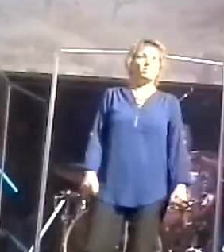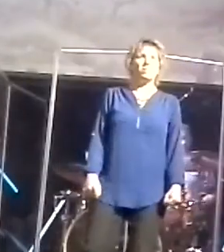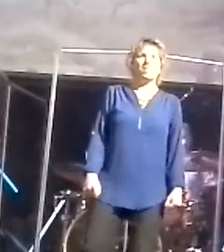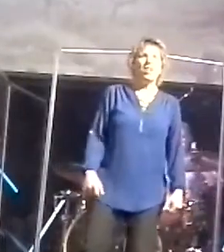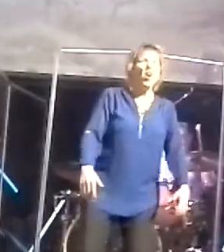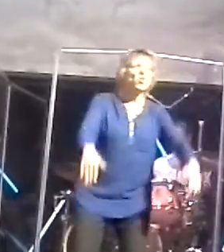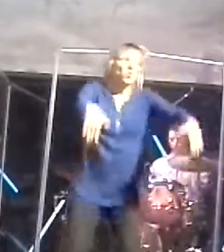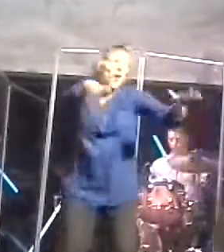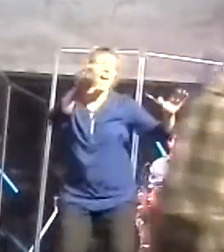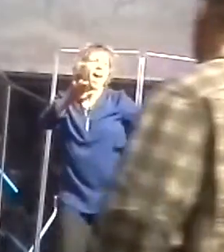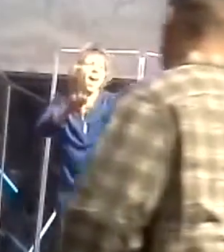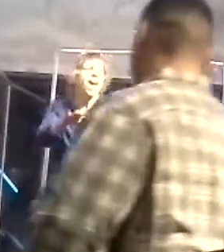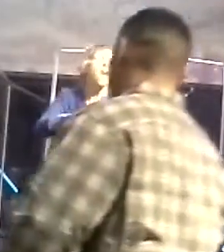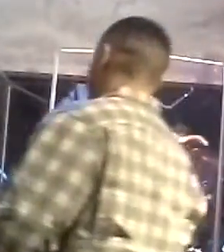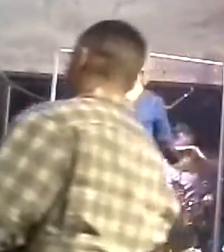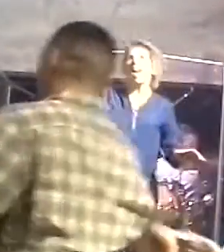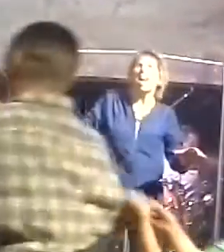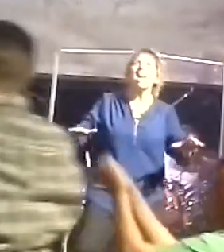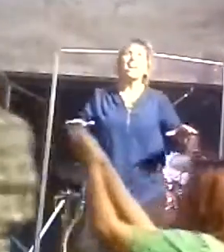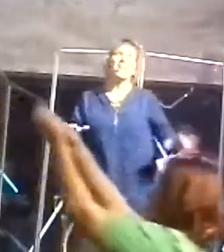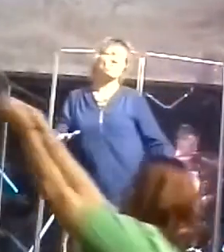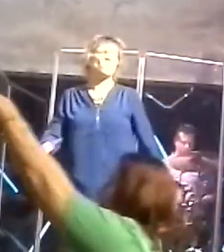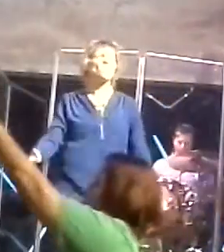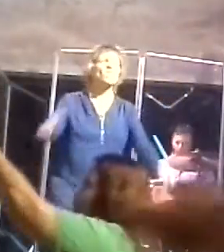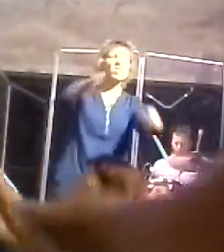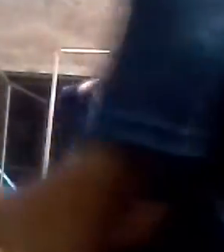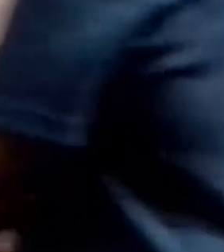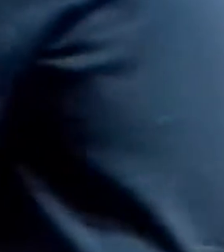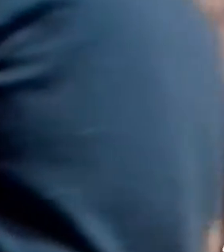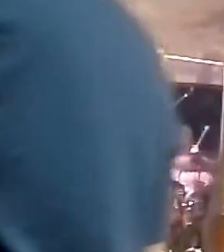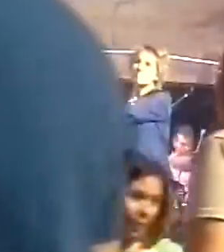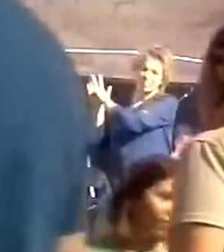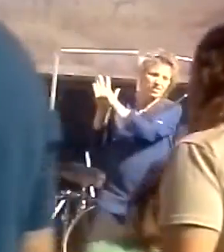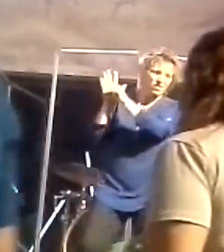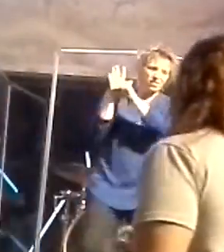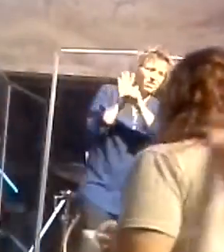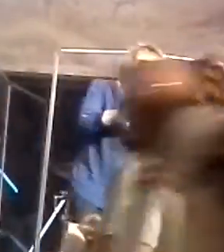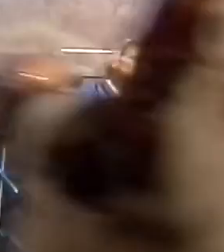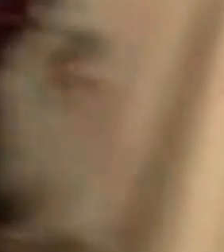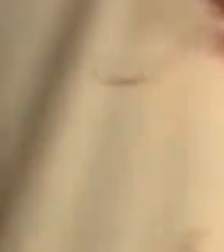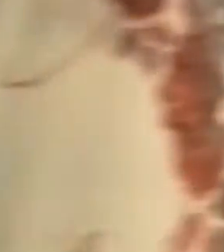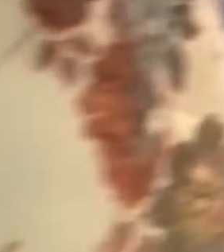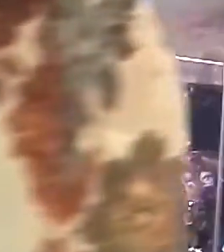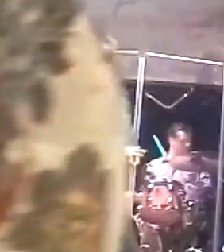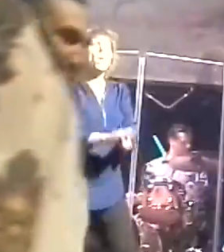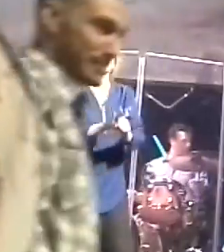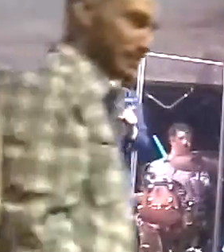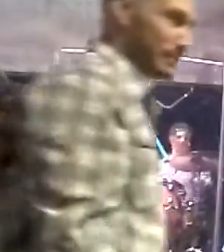strong. There ain't no grave.